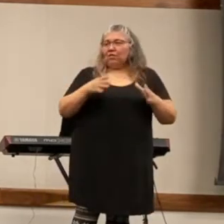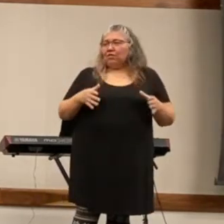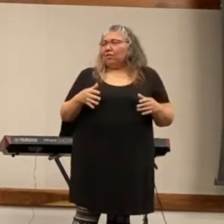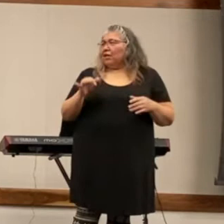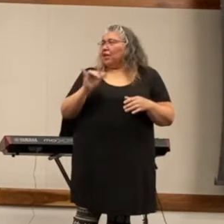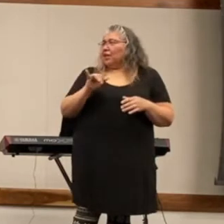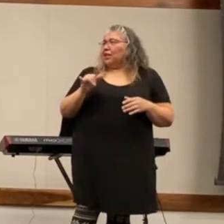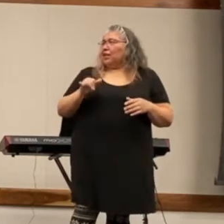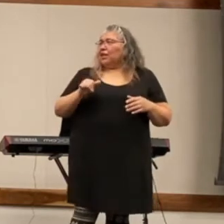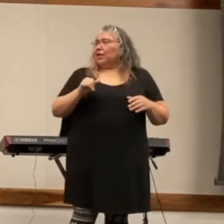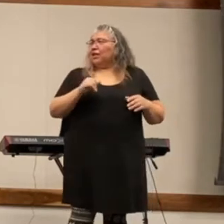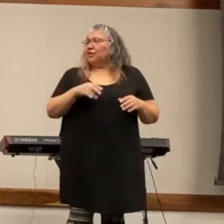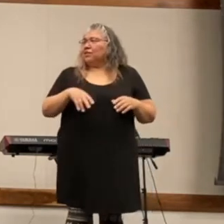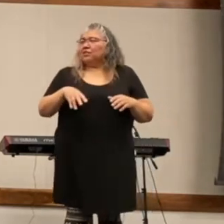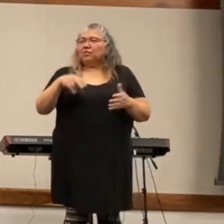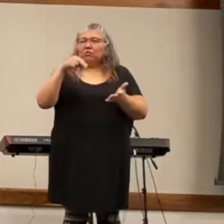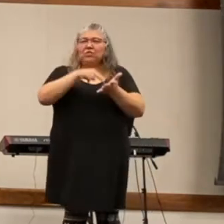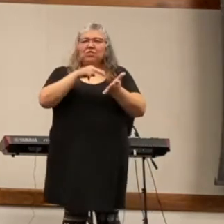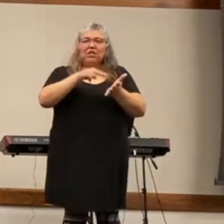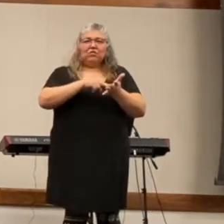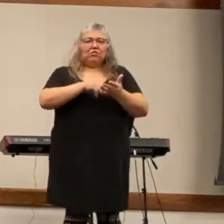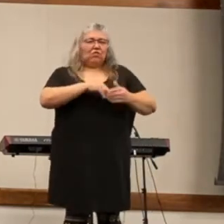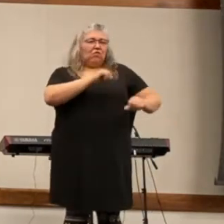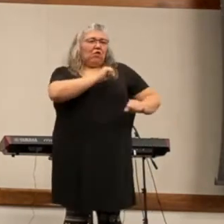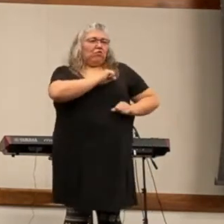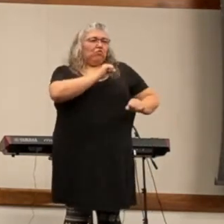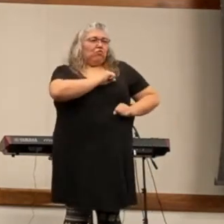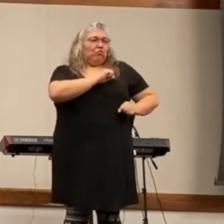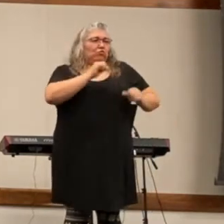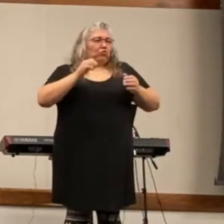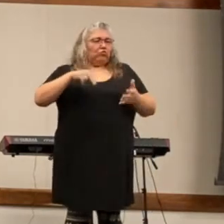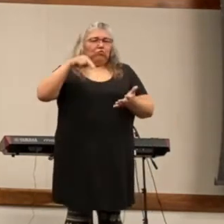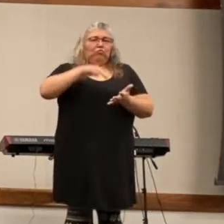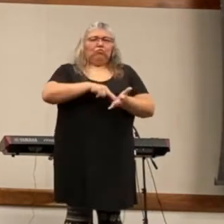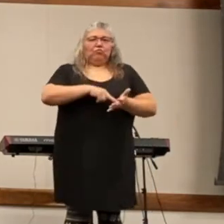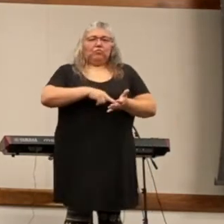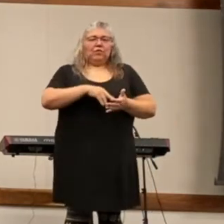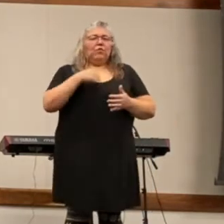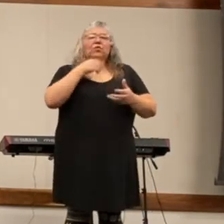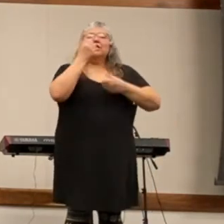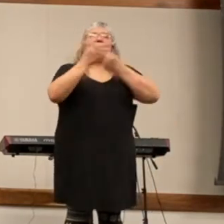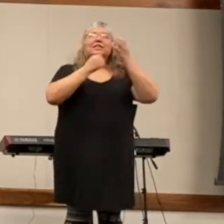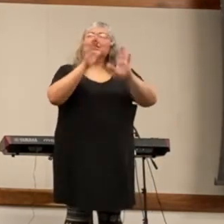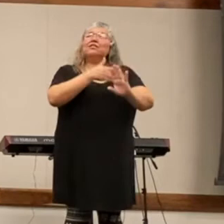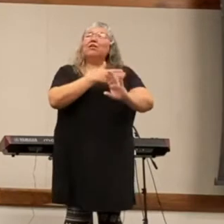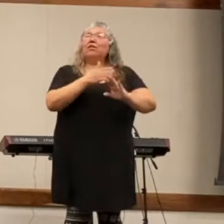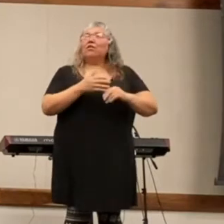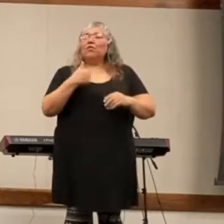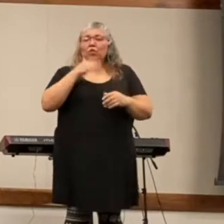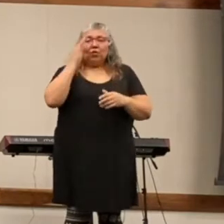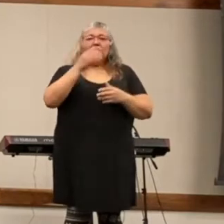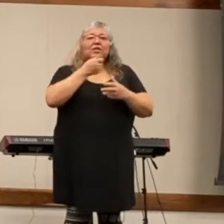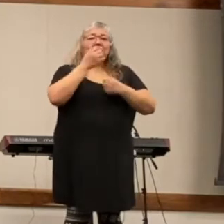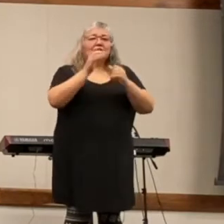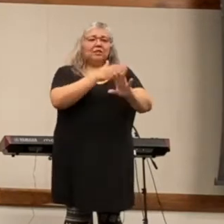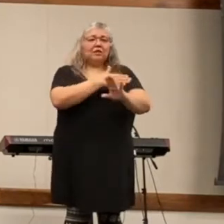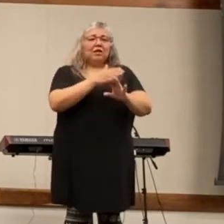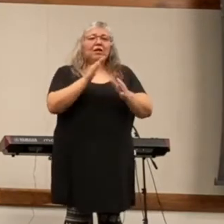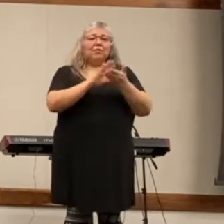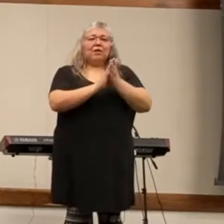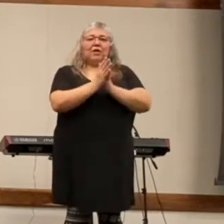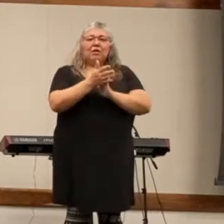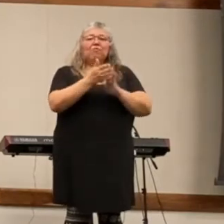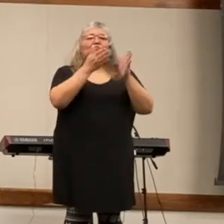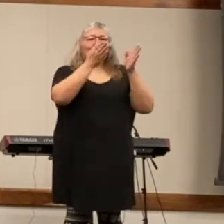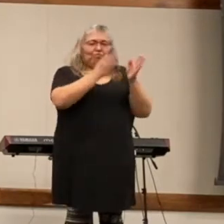like stormtroopers, and they would stand there like soldiers. And we would sing a song. We would sing this song, and it became